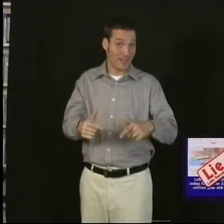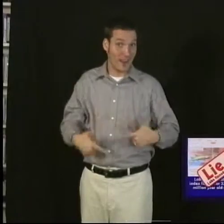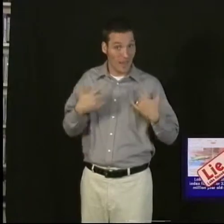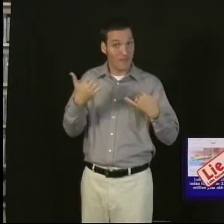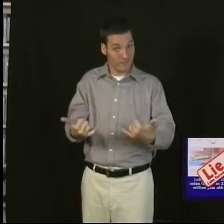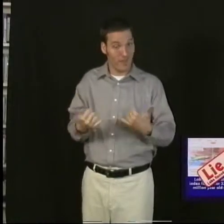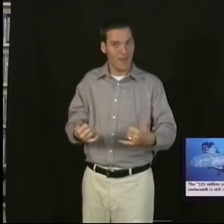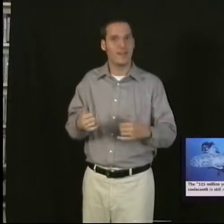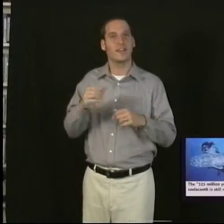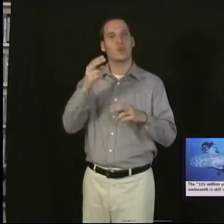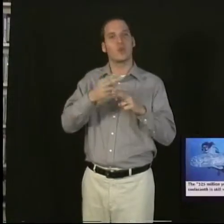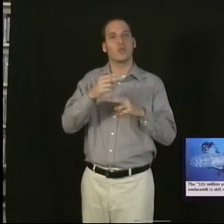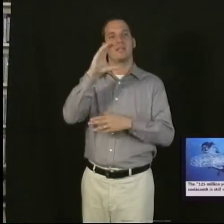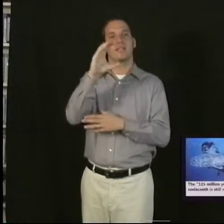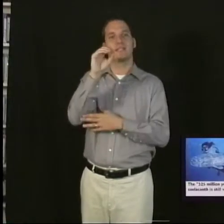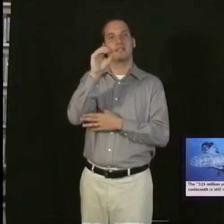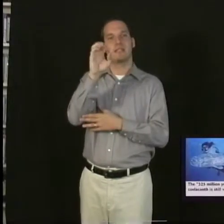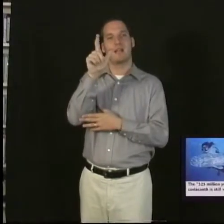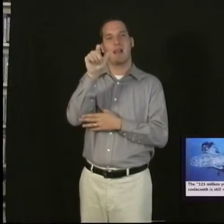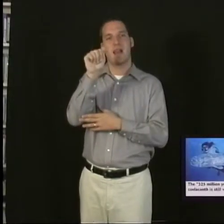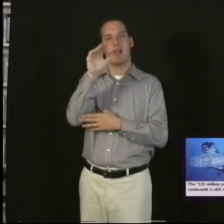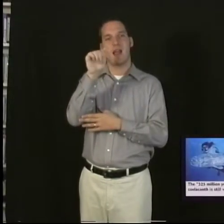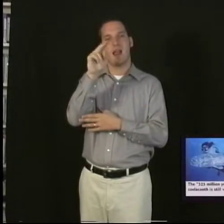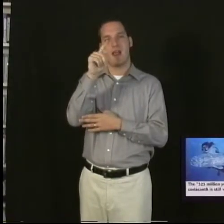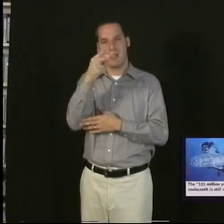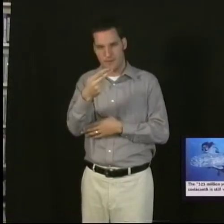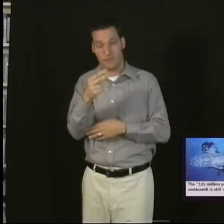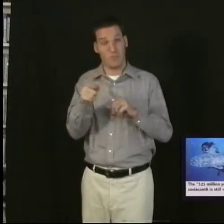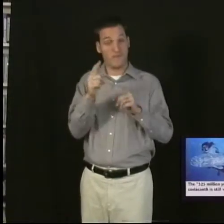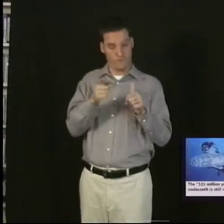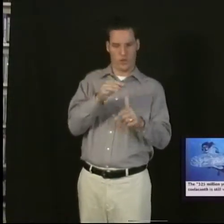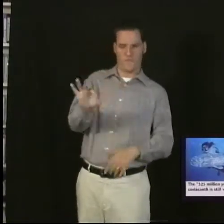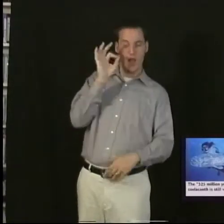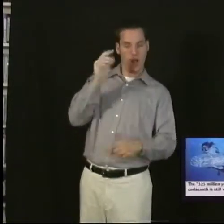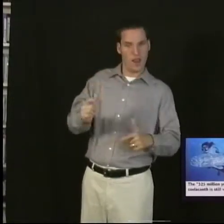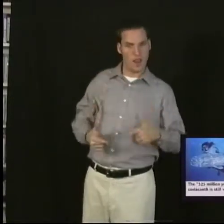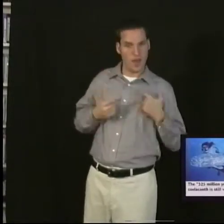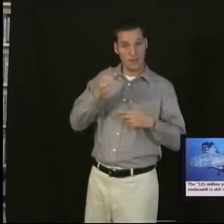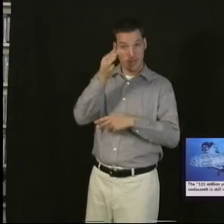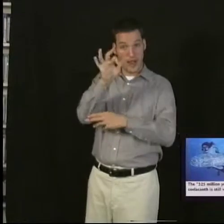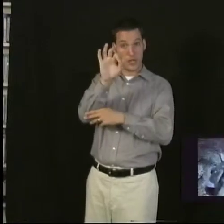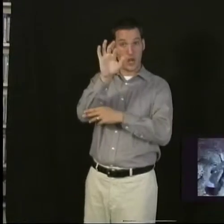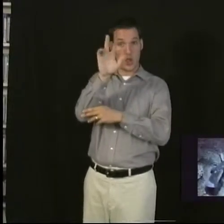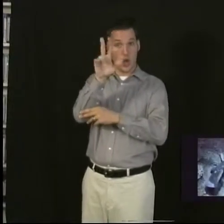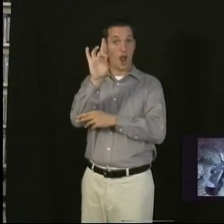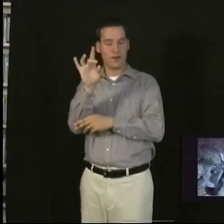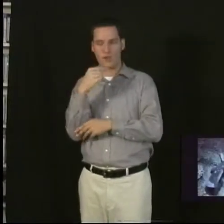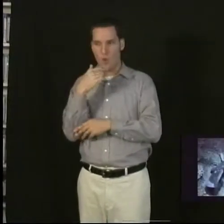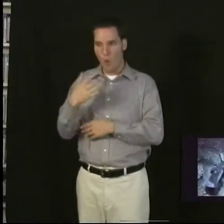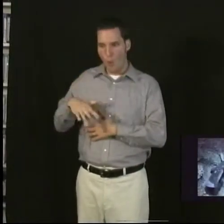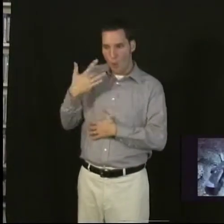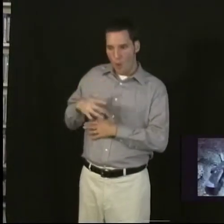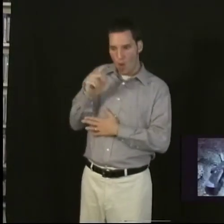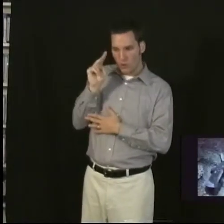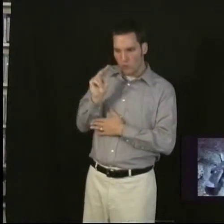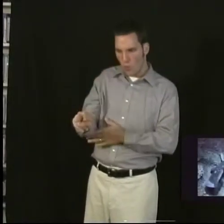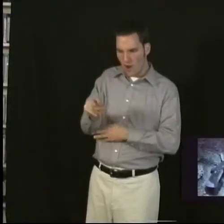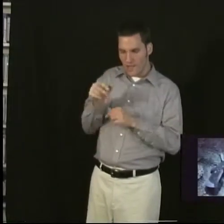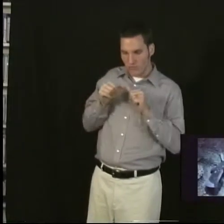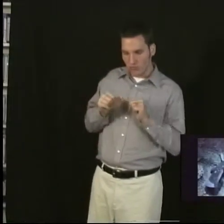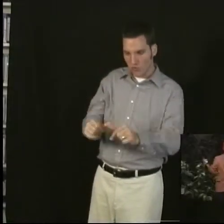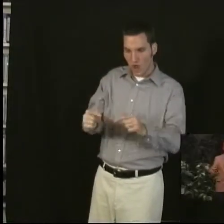It's called the coelacanth. And when they first found the coelacanth still alive in 1938, they said, wow, would you look at this?